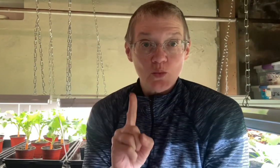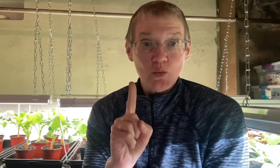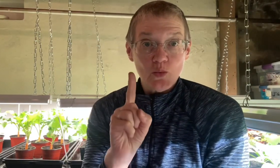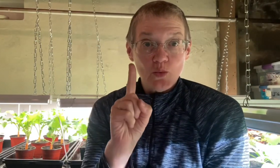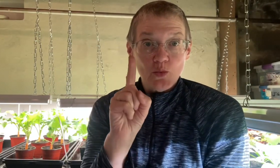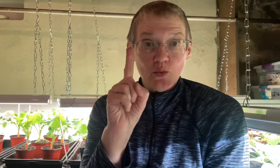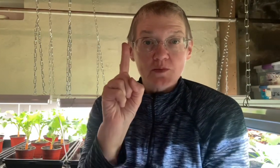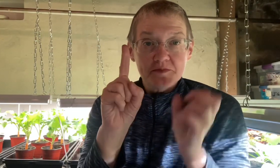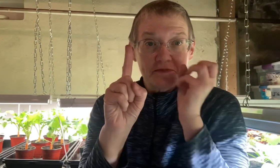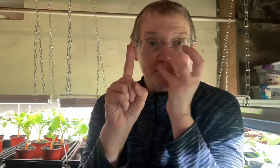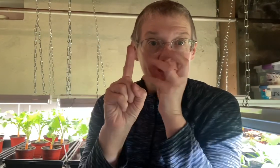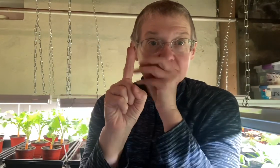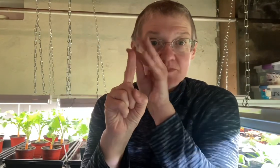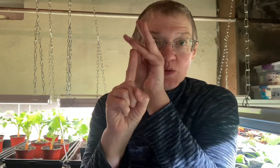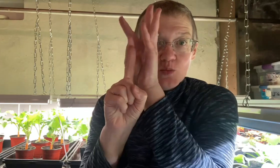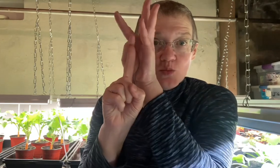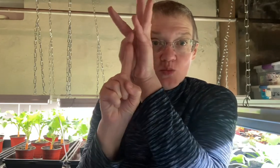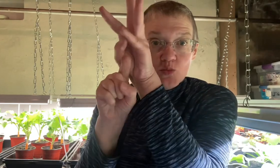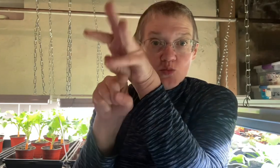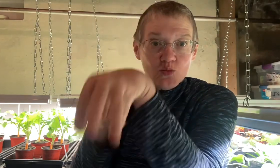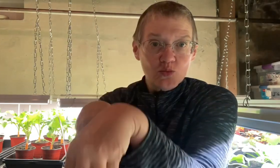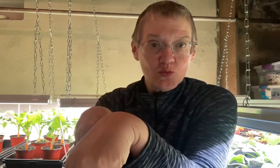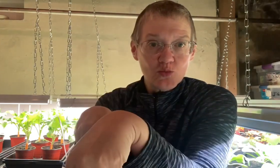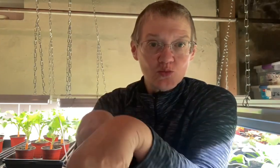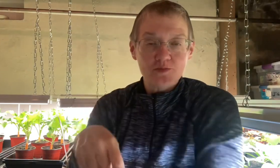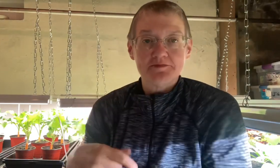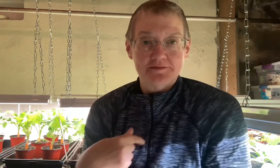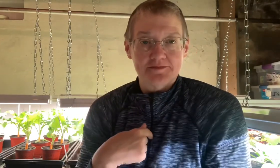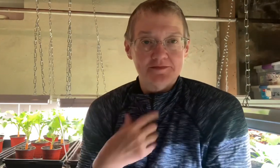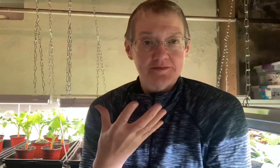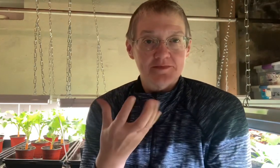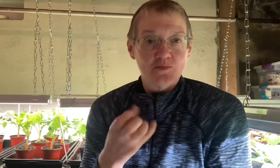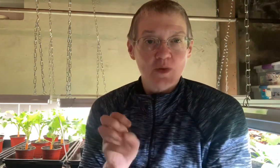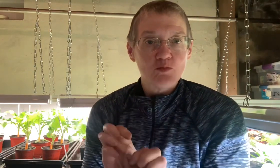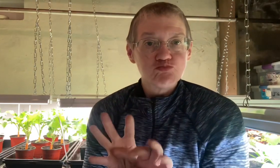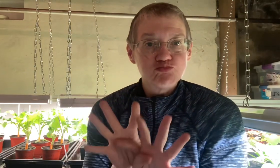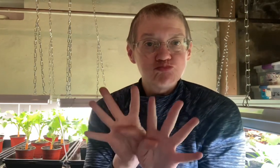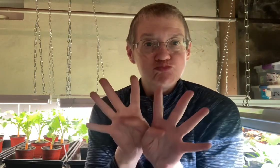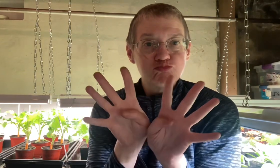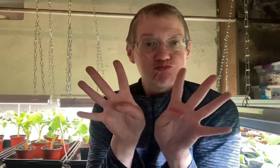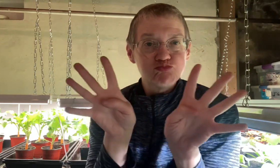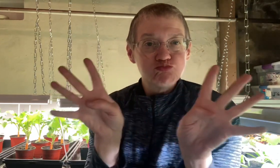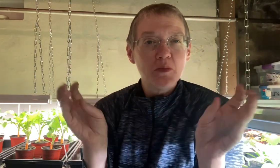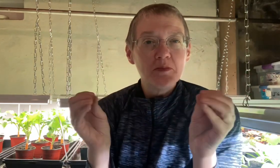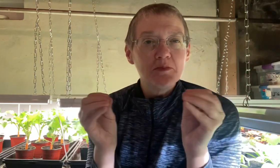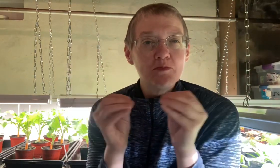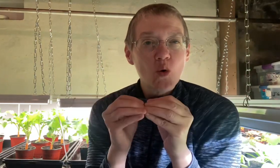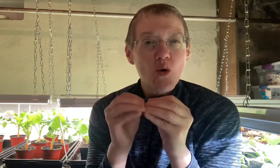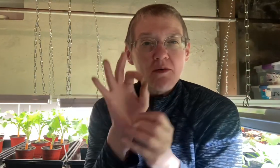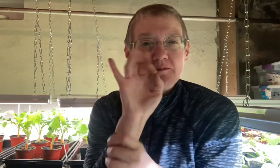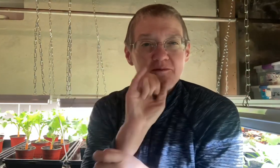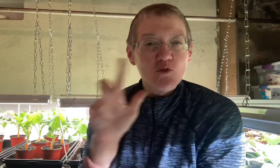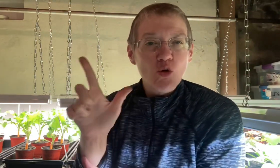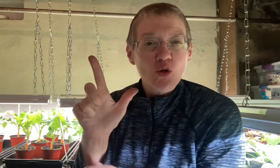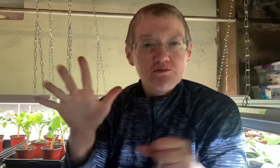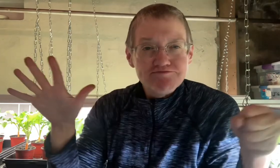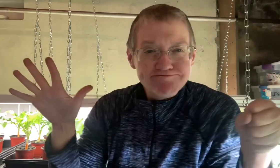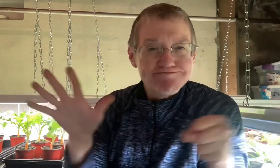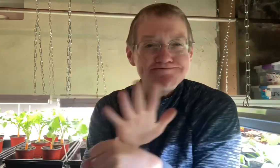Because they tend to grow tall and leggy, and when they flower, they fall over. But I want them to bush out and have